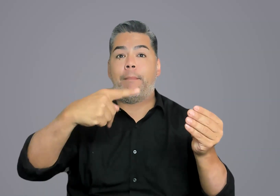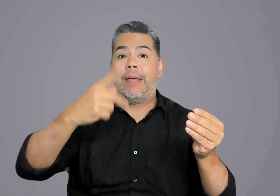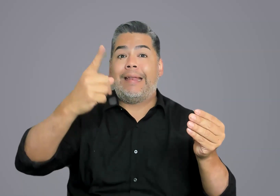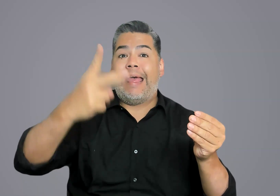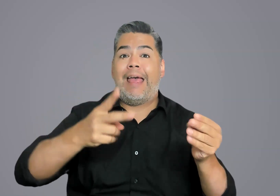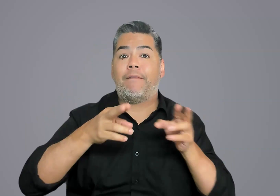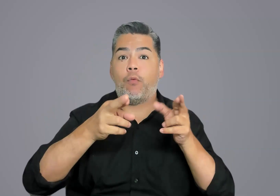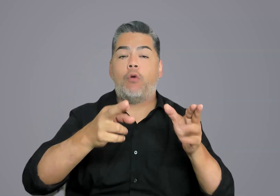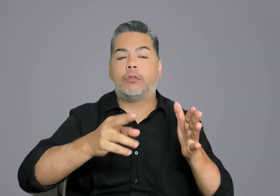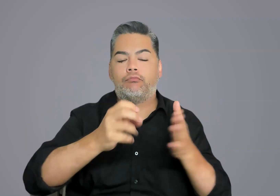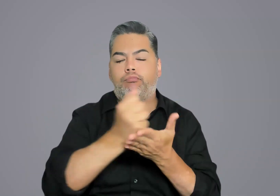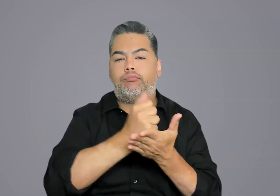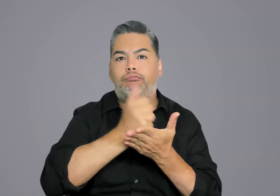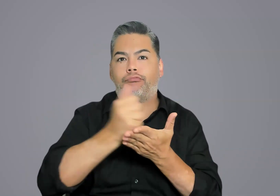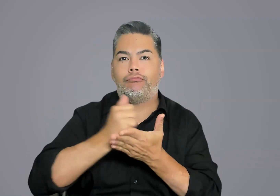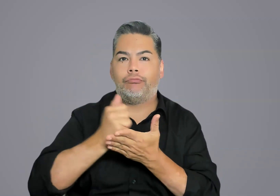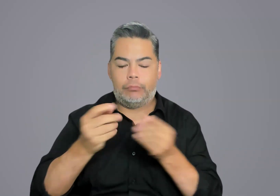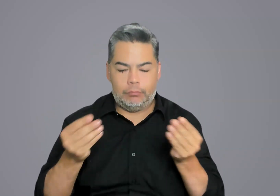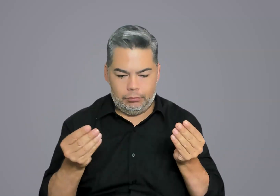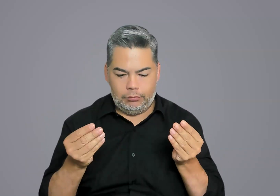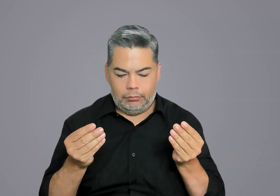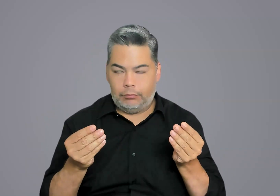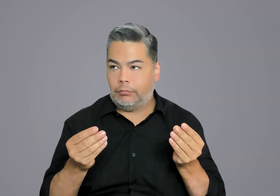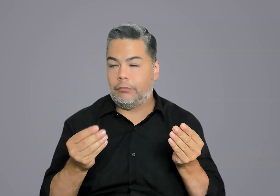Good luck finding your way.